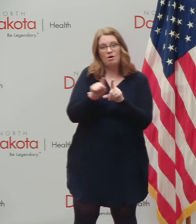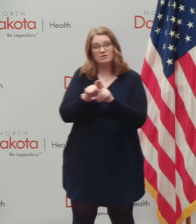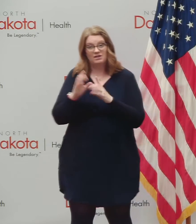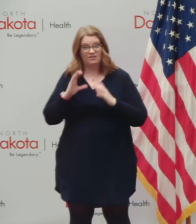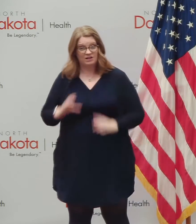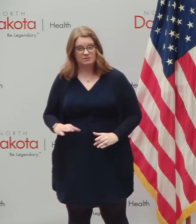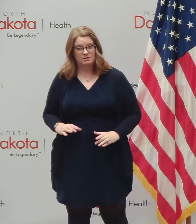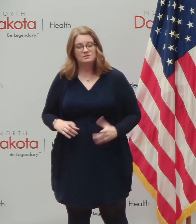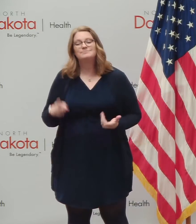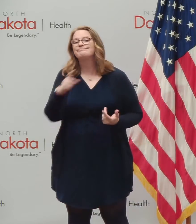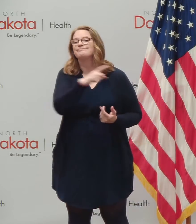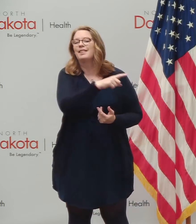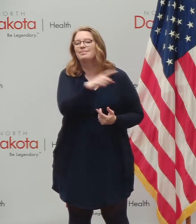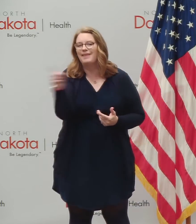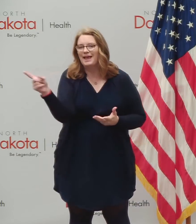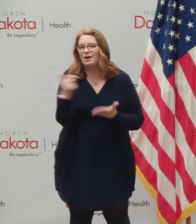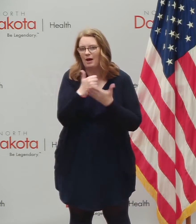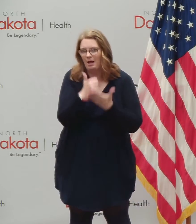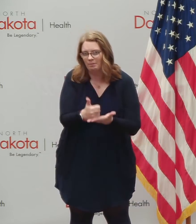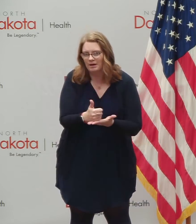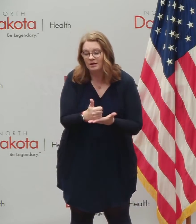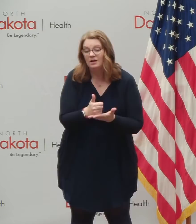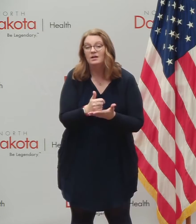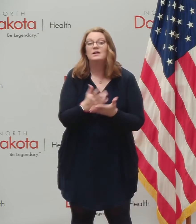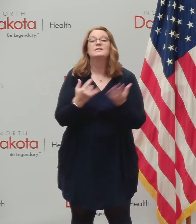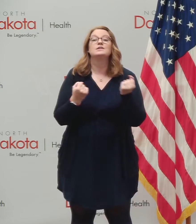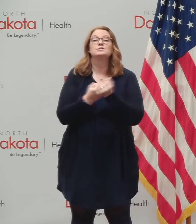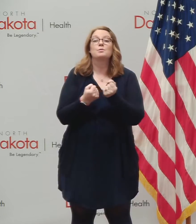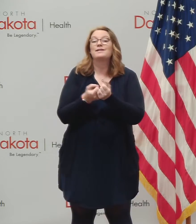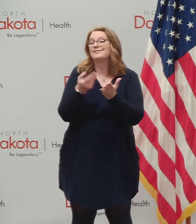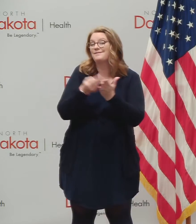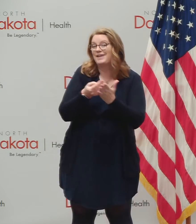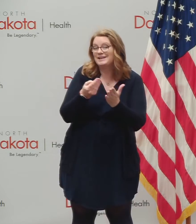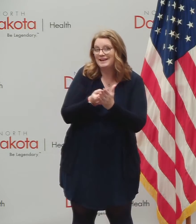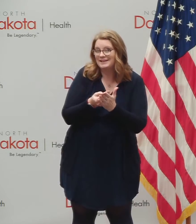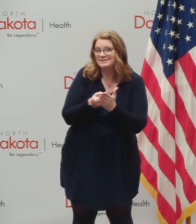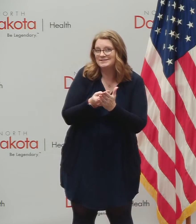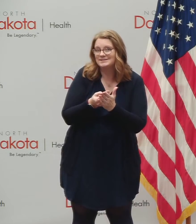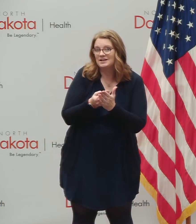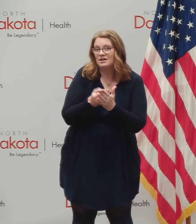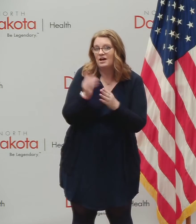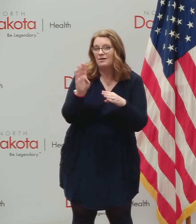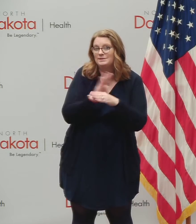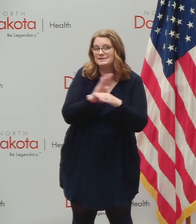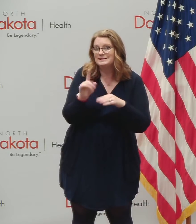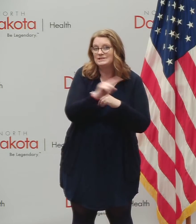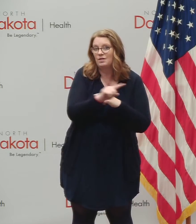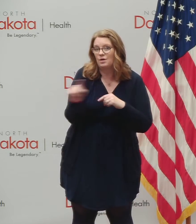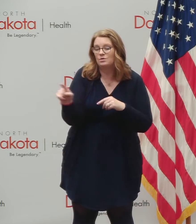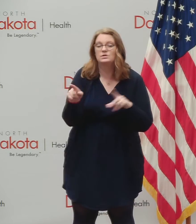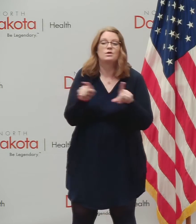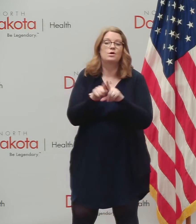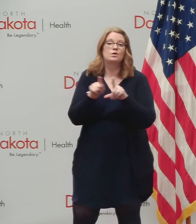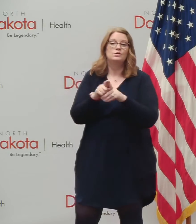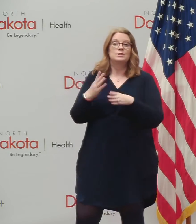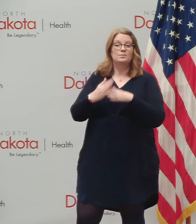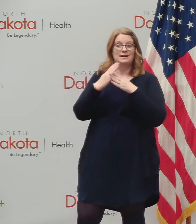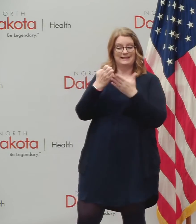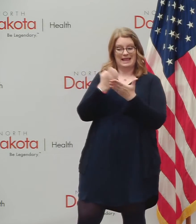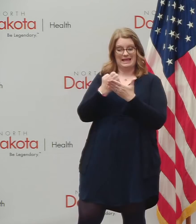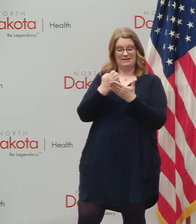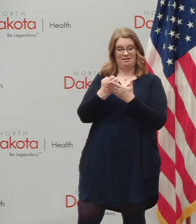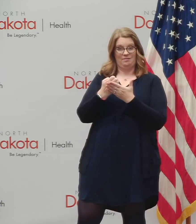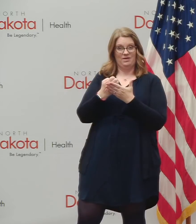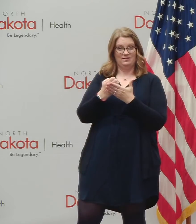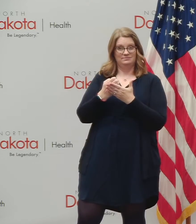playing a part in helping to protect the financial health of those businesses. And when they do that, they're protecting the economic health of the community, because